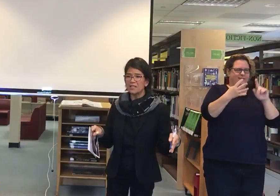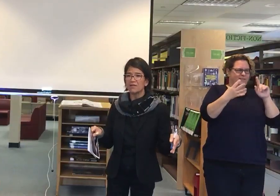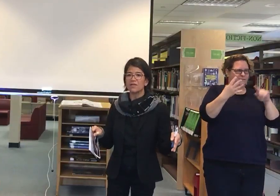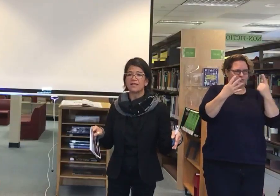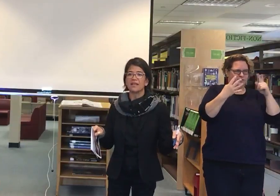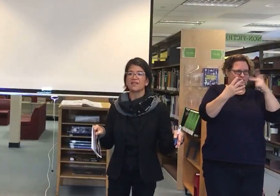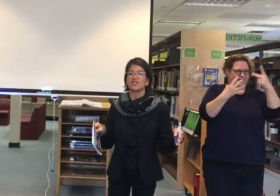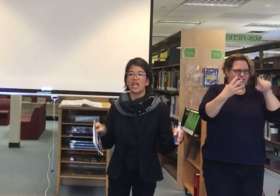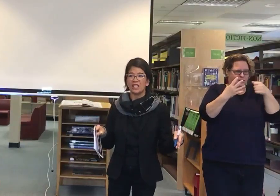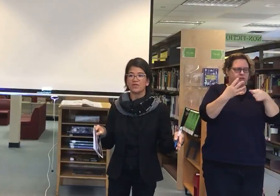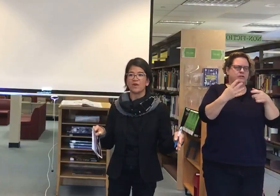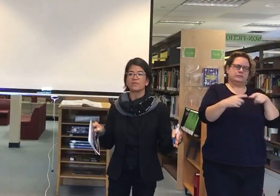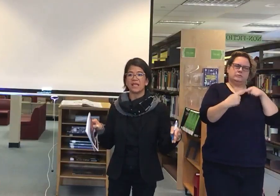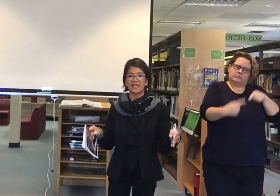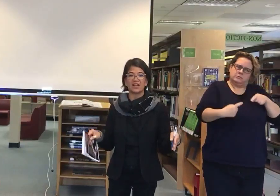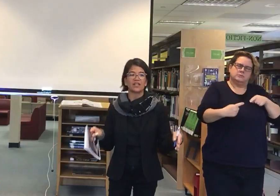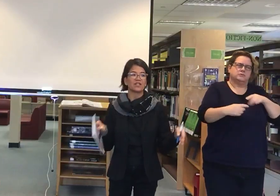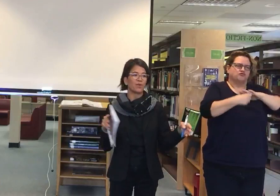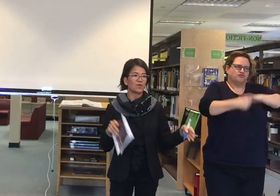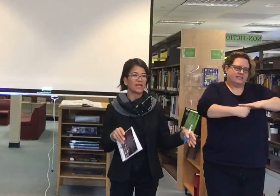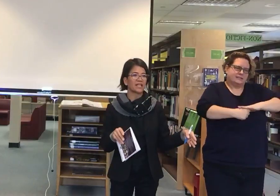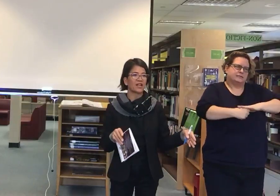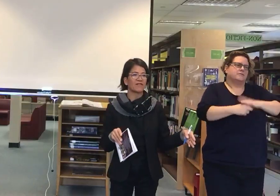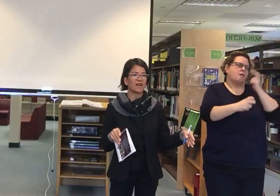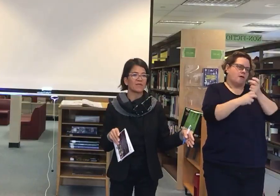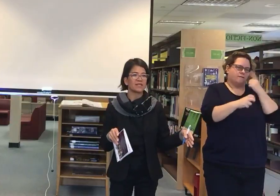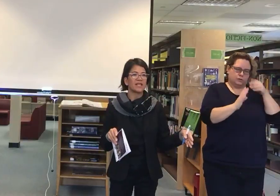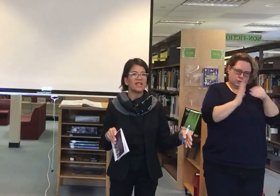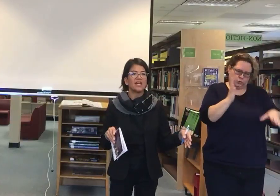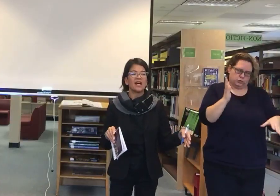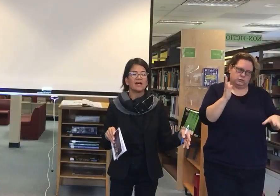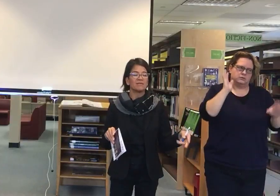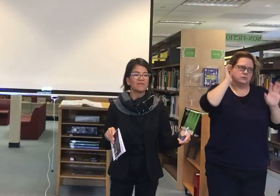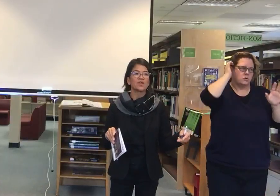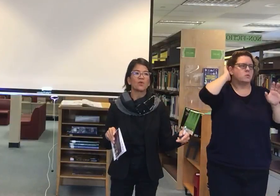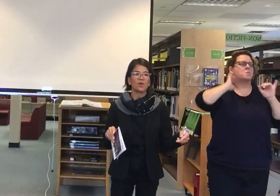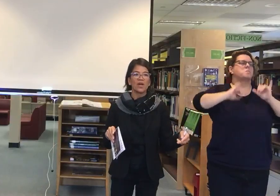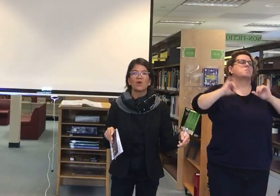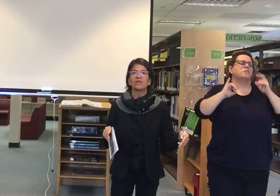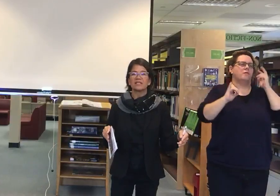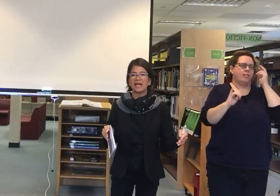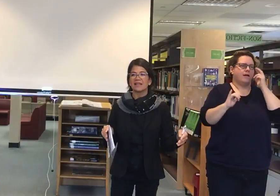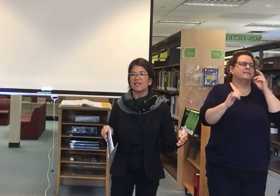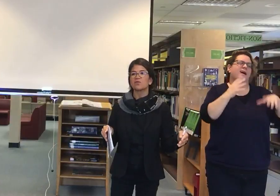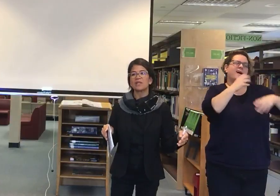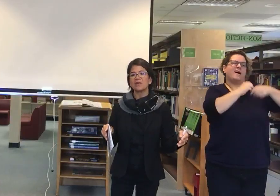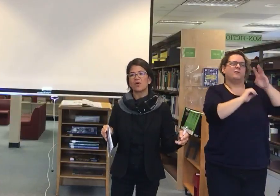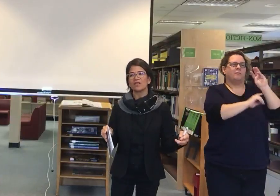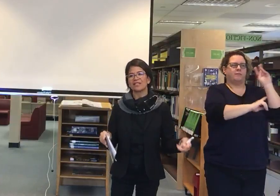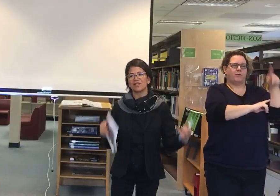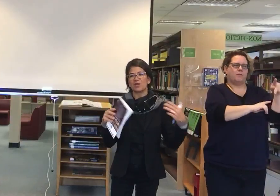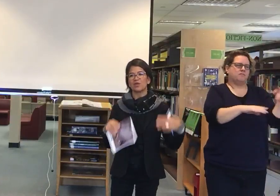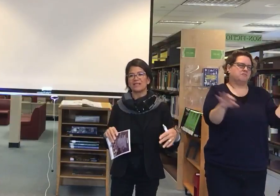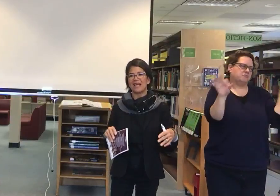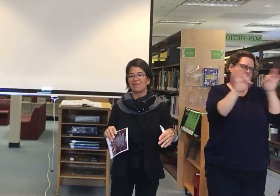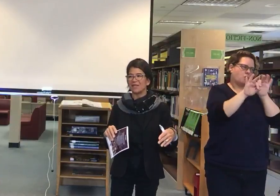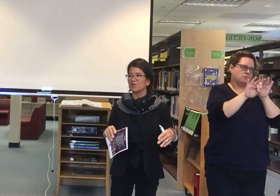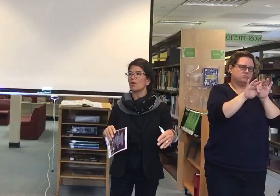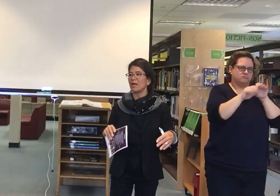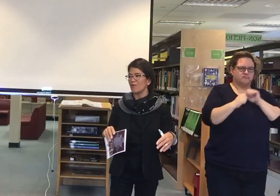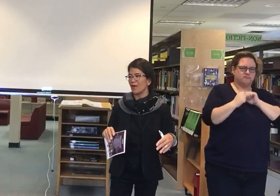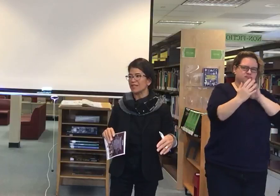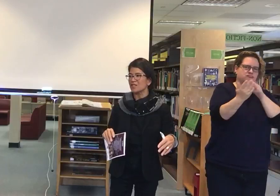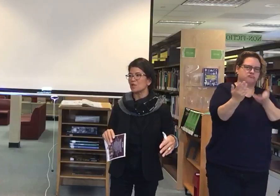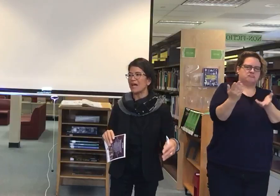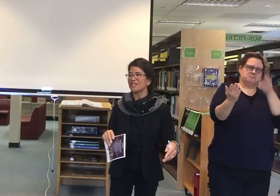the stress levels and the change from secondary to post-secondary environments. So we decided that it's pretty important to address that